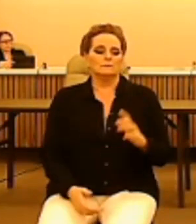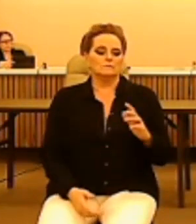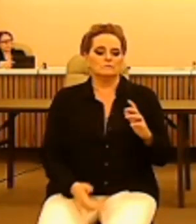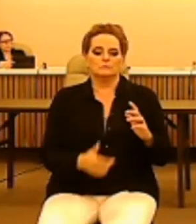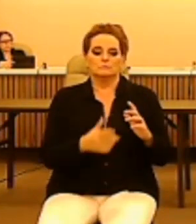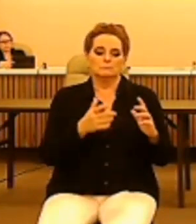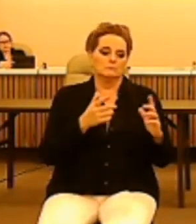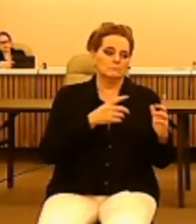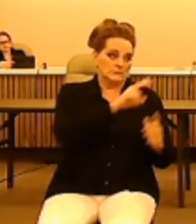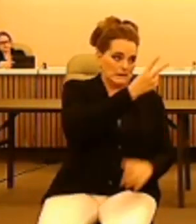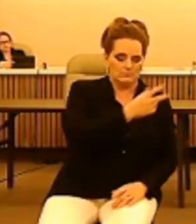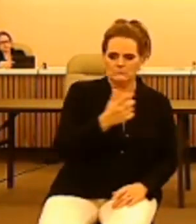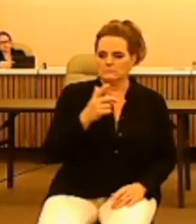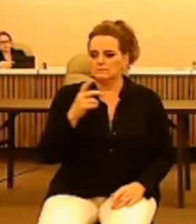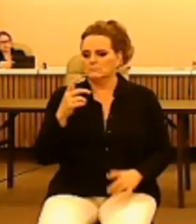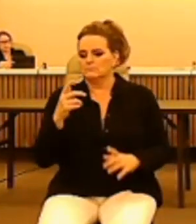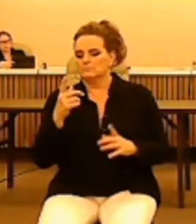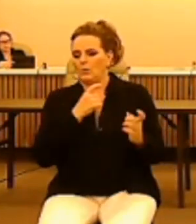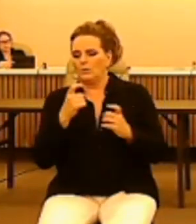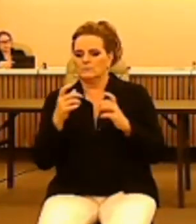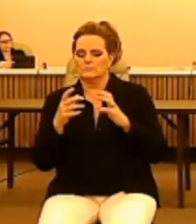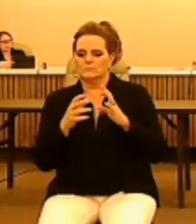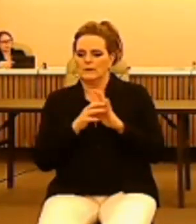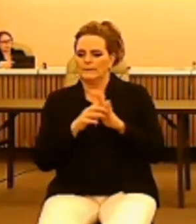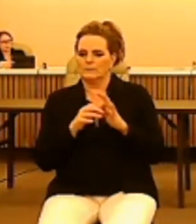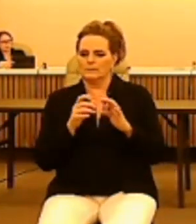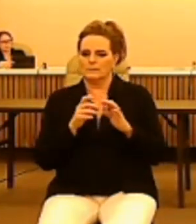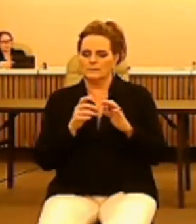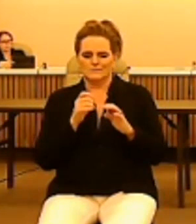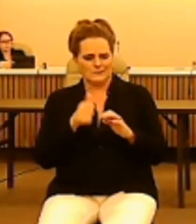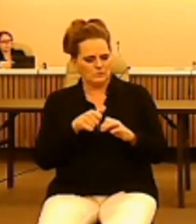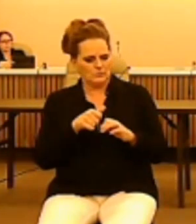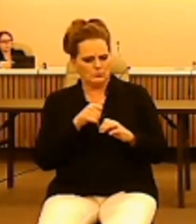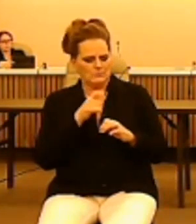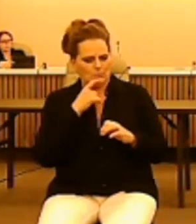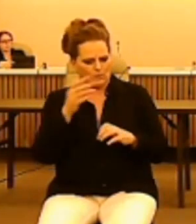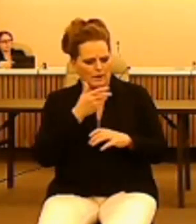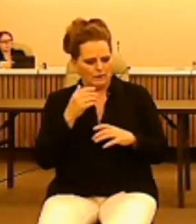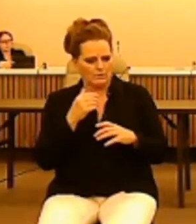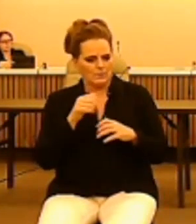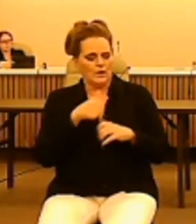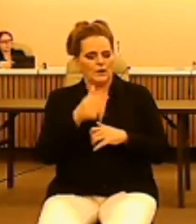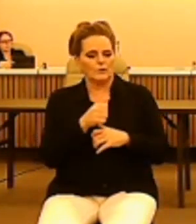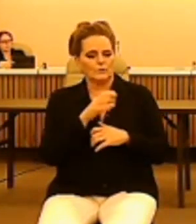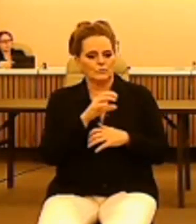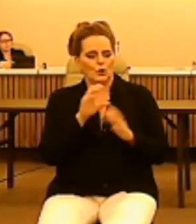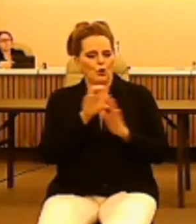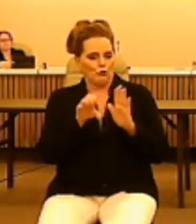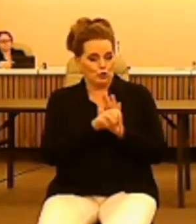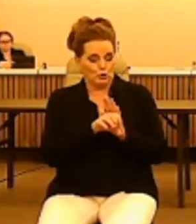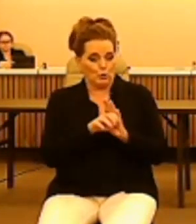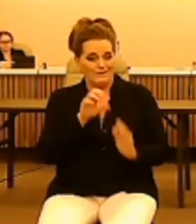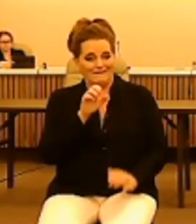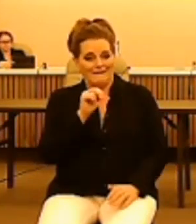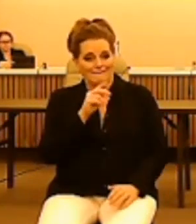questions, comments? Yeah, you had mentioned something about another code enforcement, but that's not on this. It may not be on this. Linda Okay.